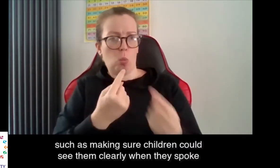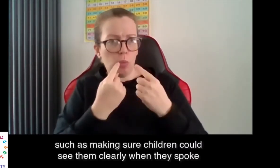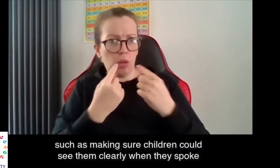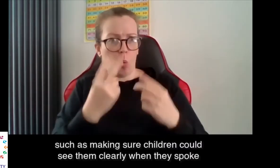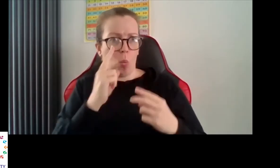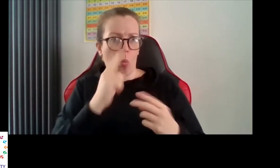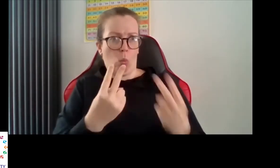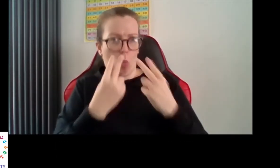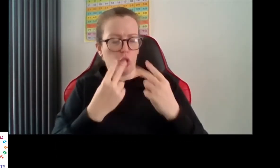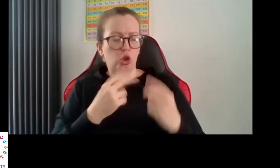spoke.